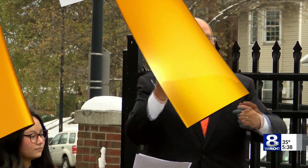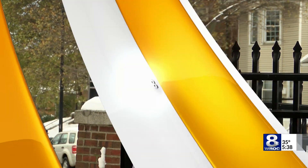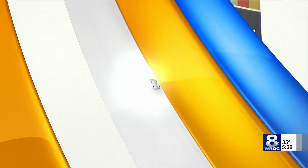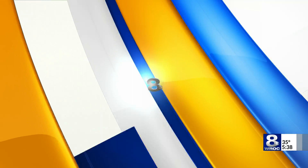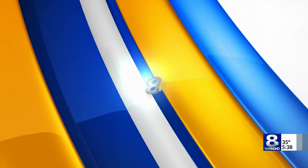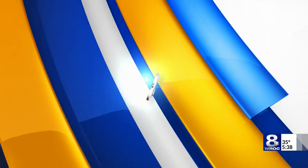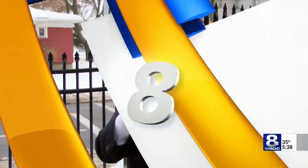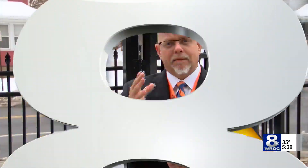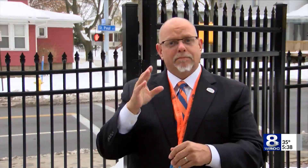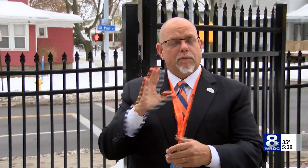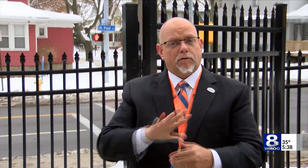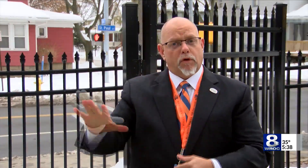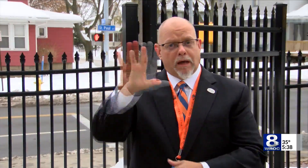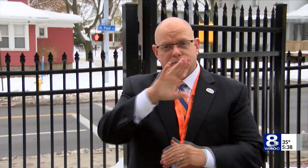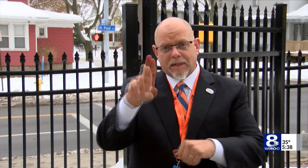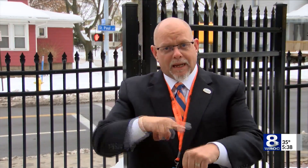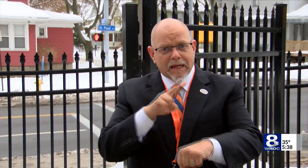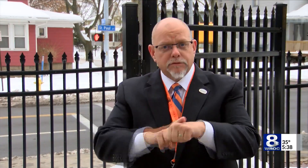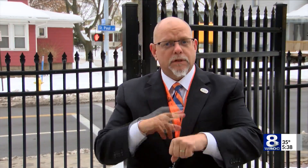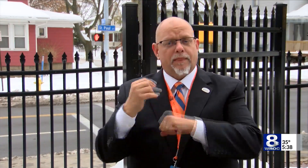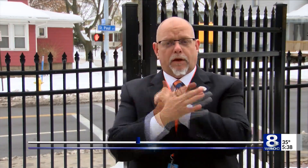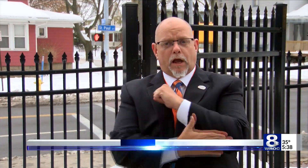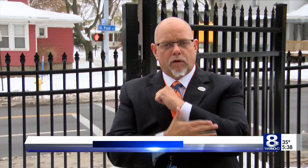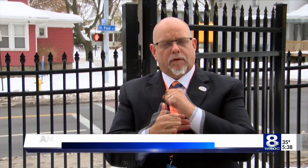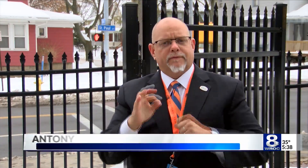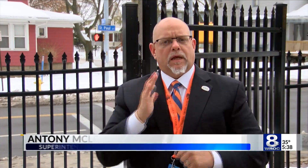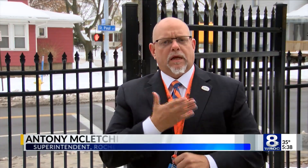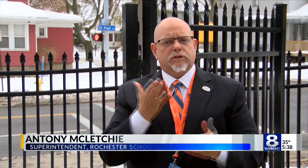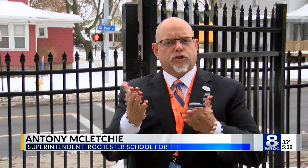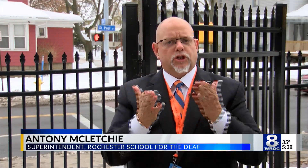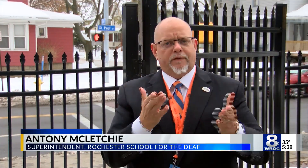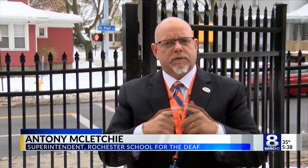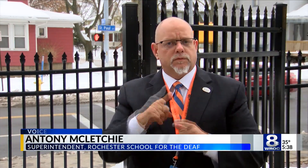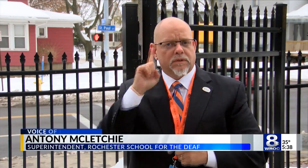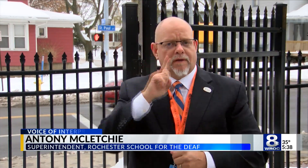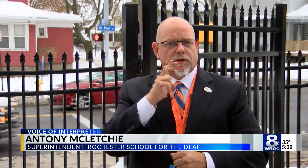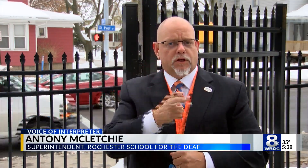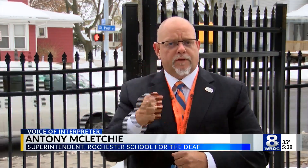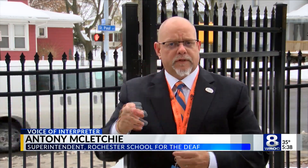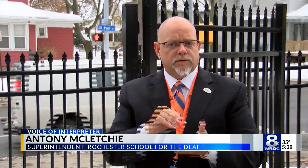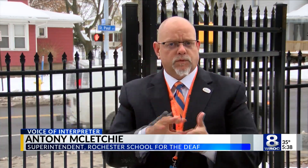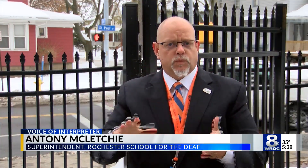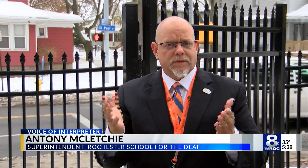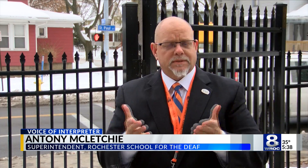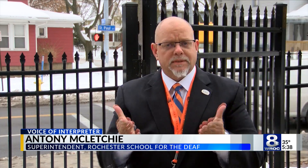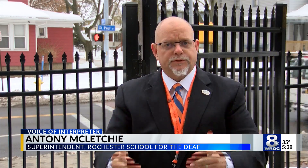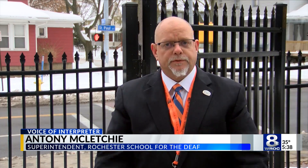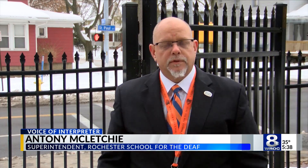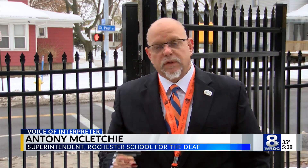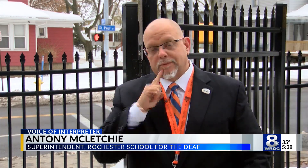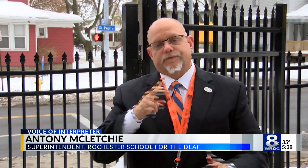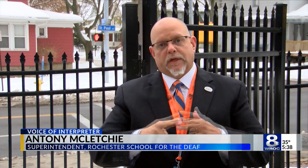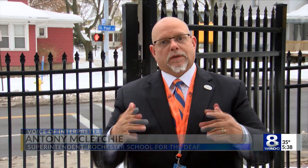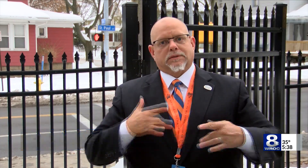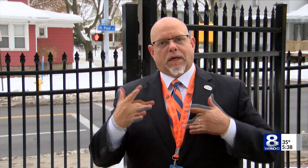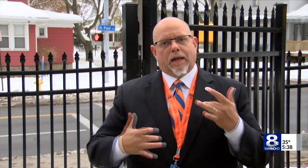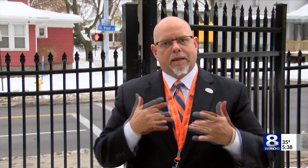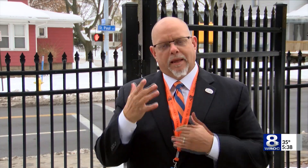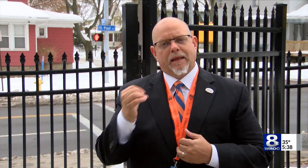We know that throughout the nation, we have individuals that are serving the deaf and hard of hearing community, and we're excited to be able to see that this